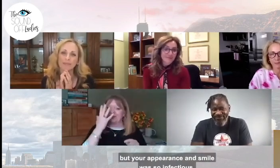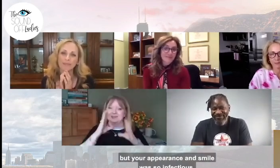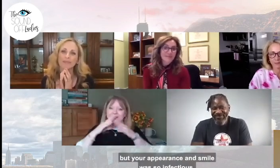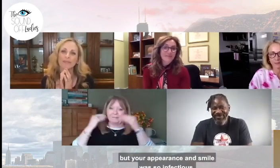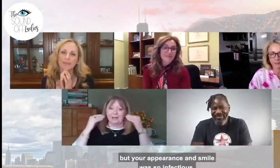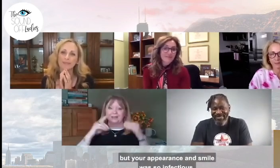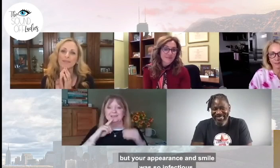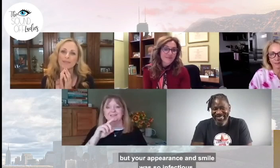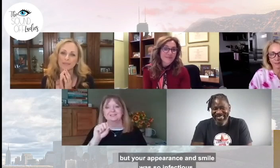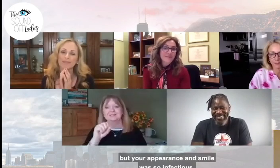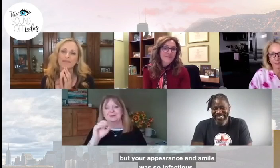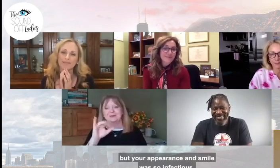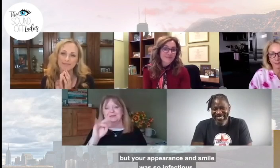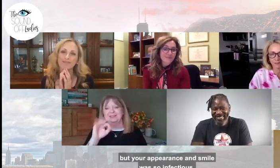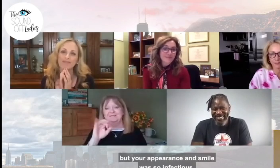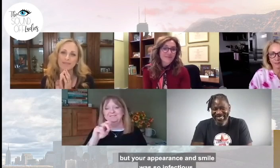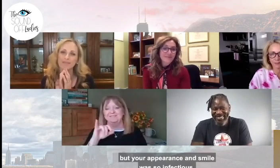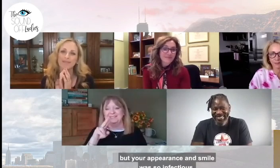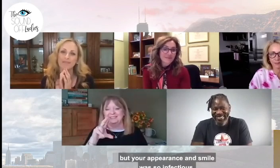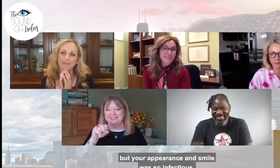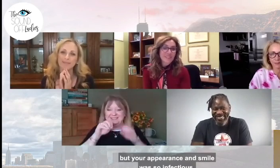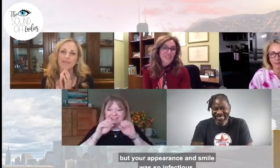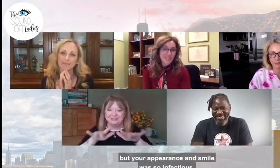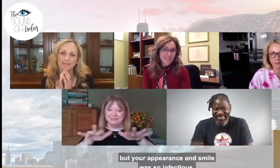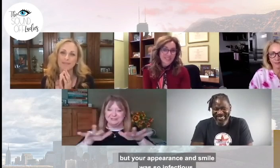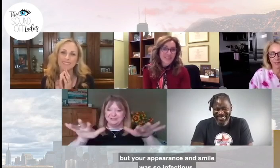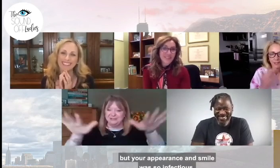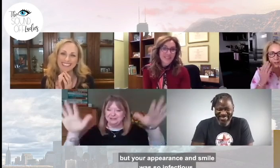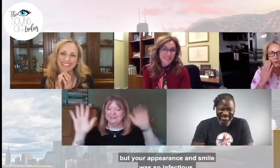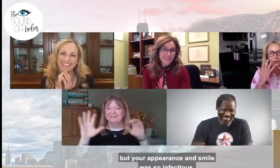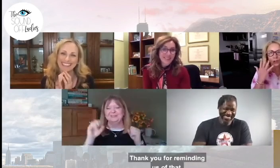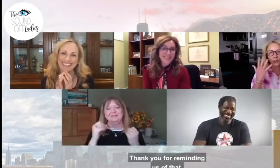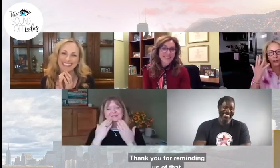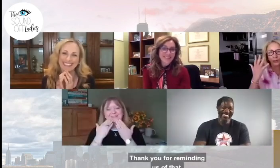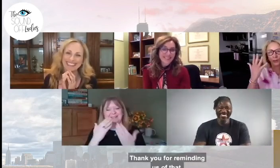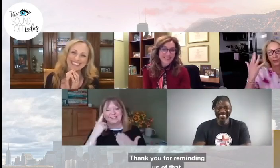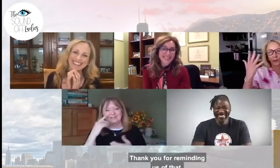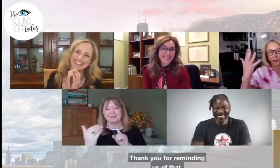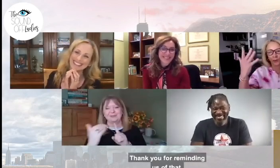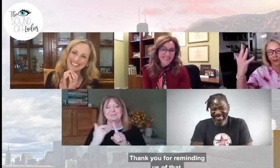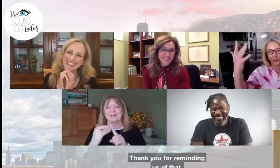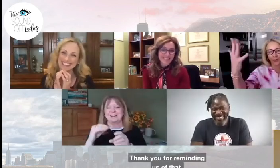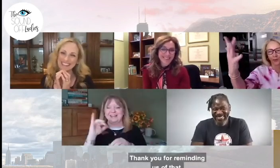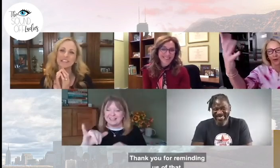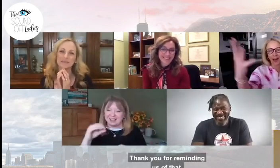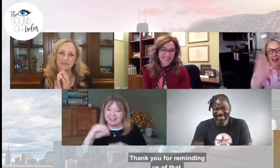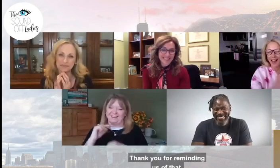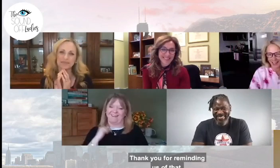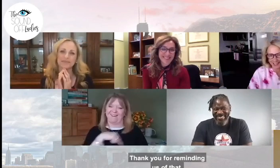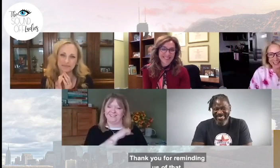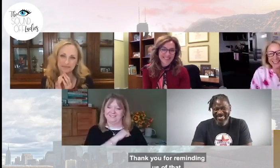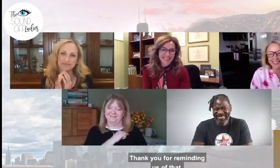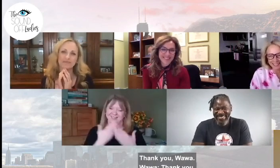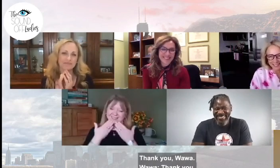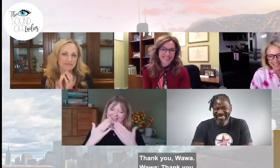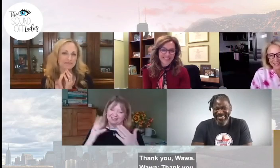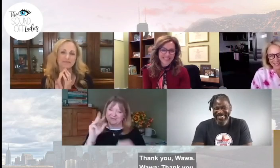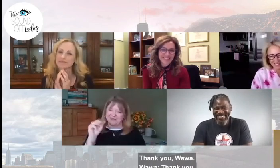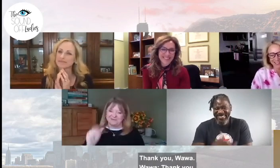It was beautiful, and your smile was infectious. So thank you for reminding us of that